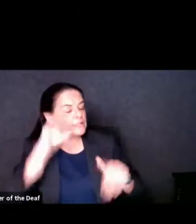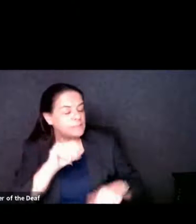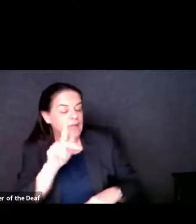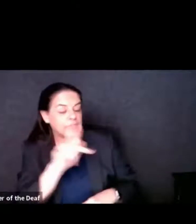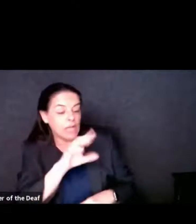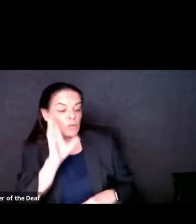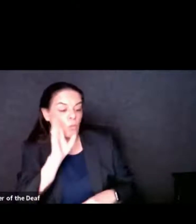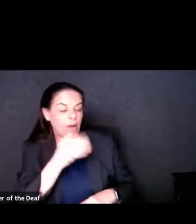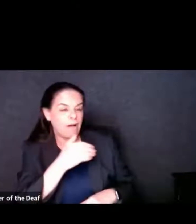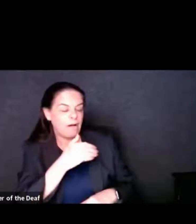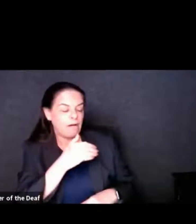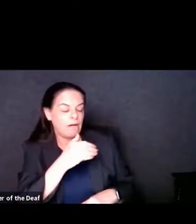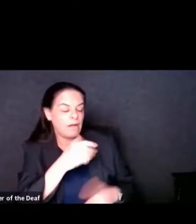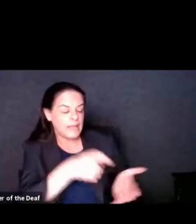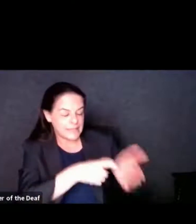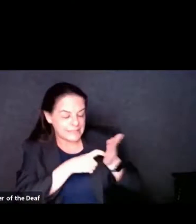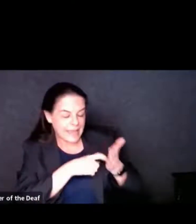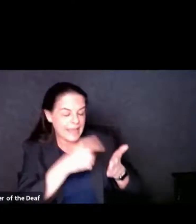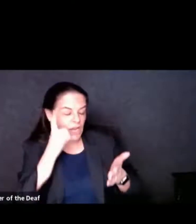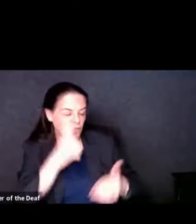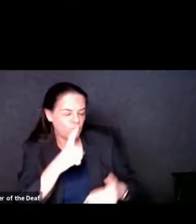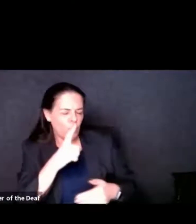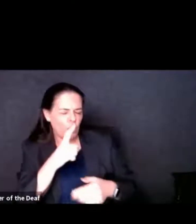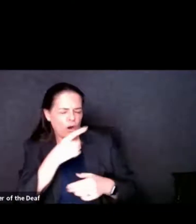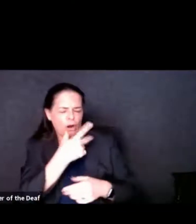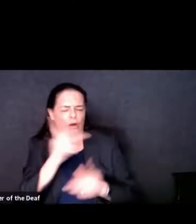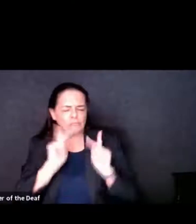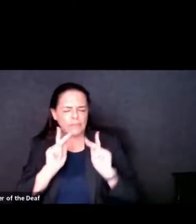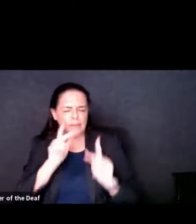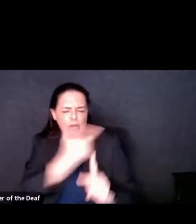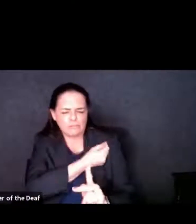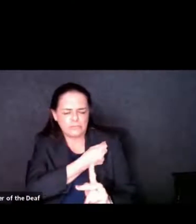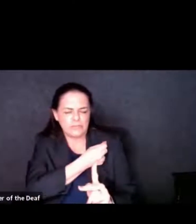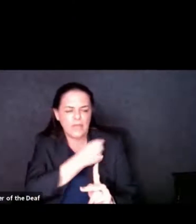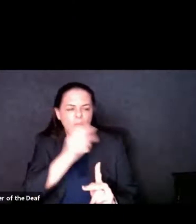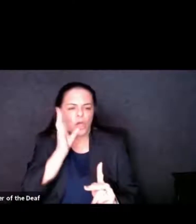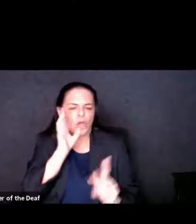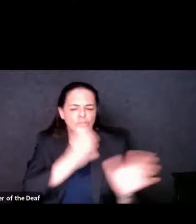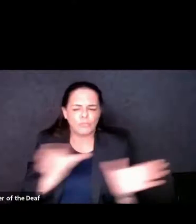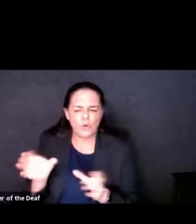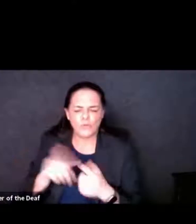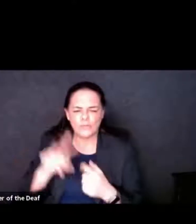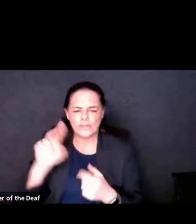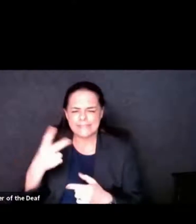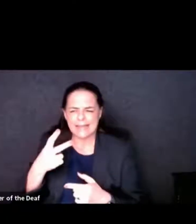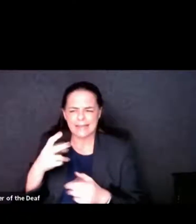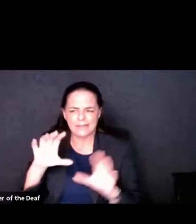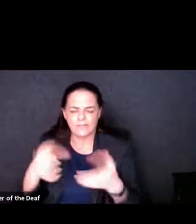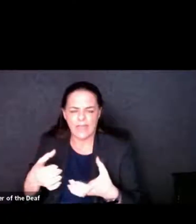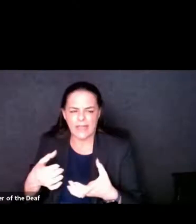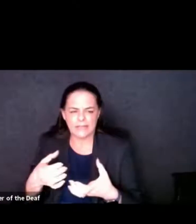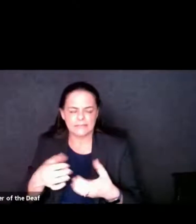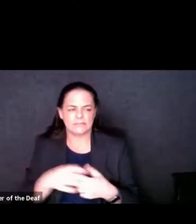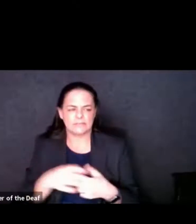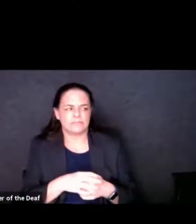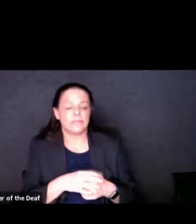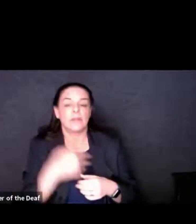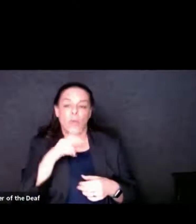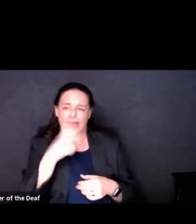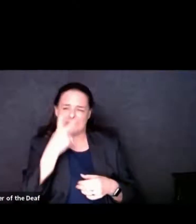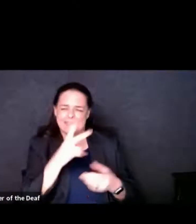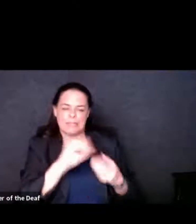begin to be ready to move into the next phase? We really have to look at the population numbers, and that's really challenging, and seeing what our uptake is